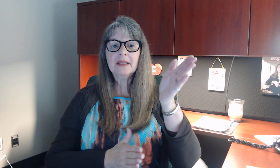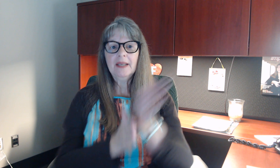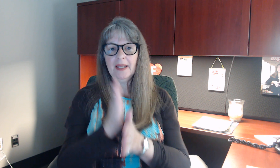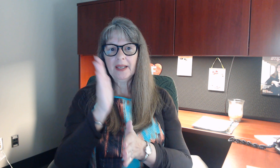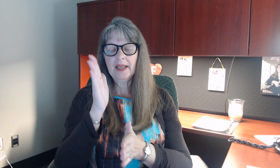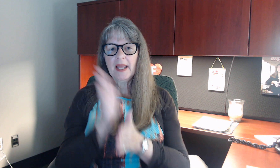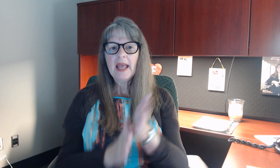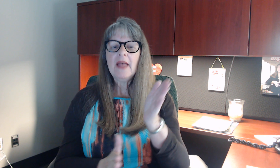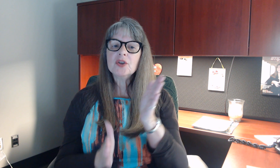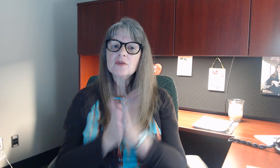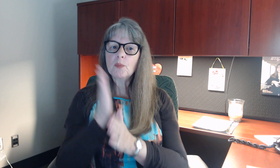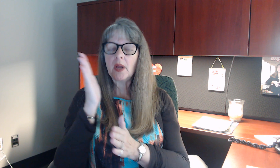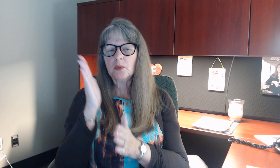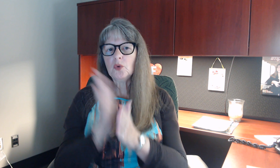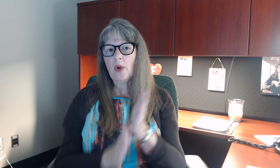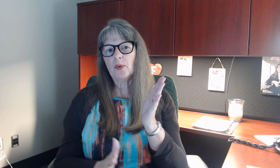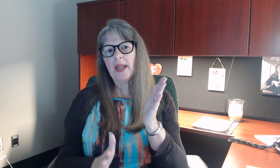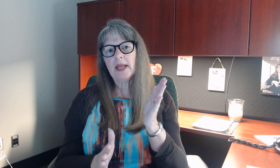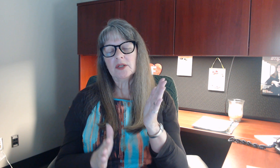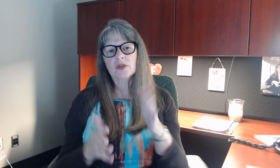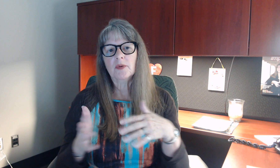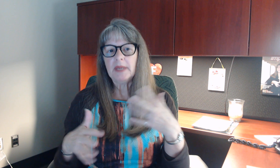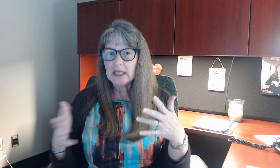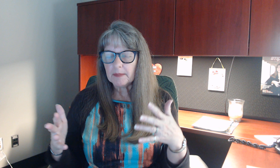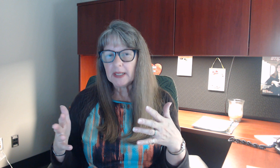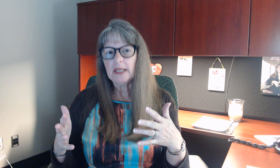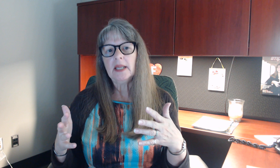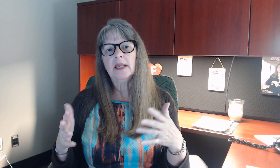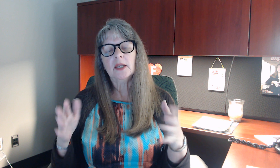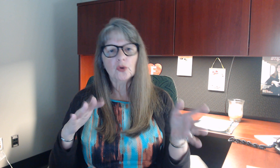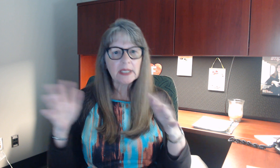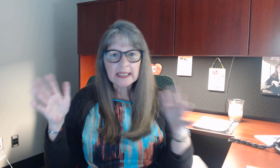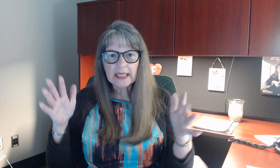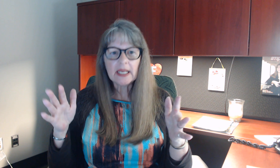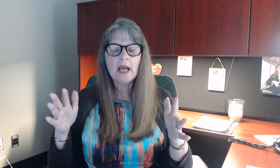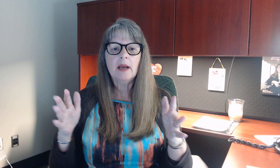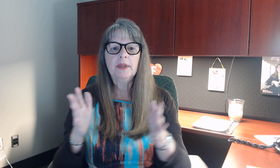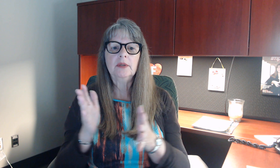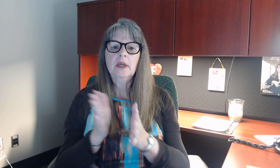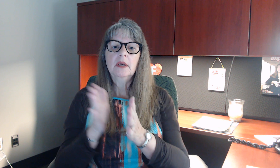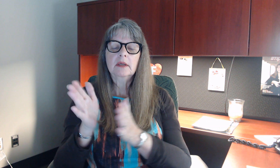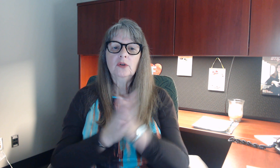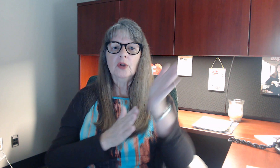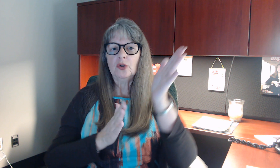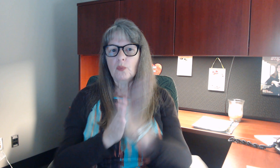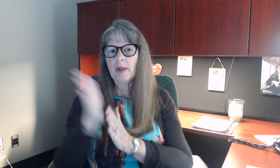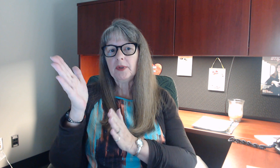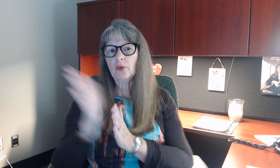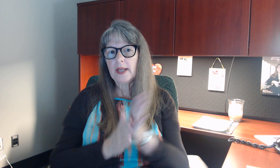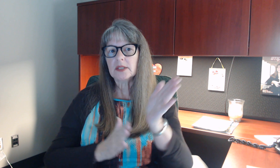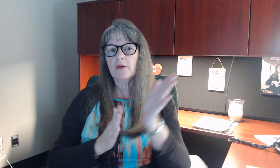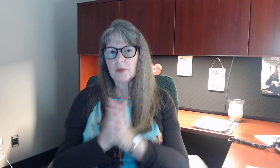Picnic. And this is from like when you wipe your hands from eating a picnic and you're cleaning up and you're wiping your hands off. So